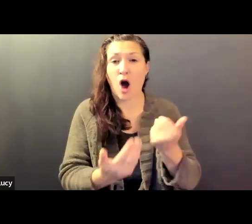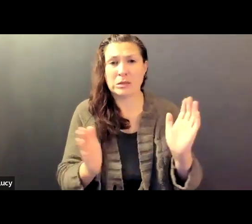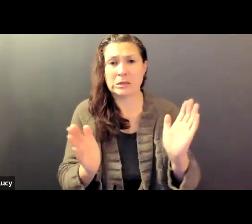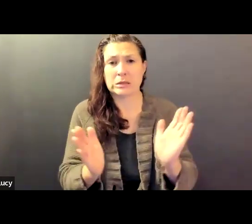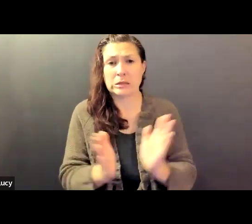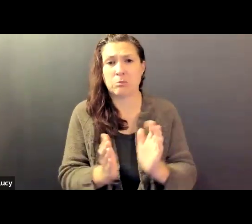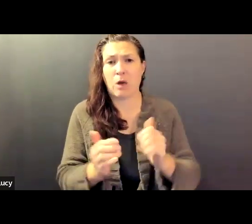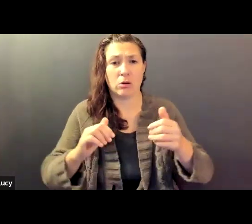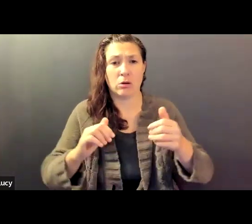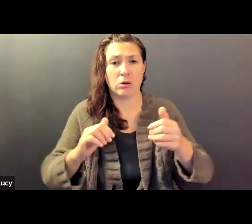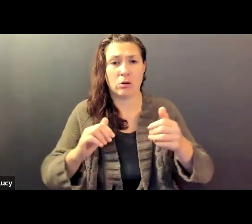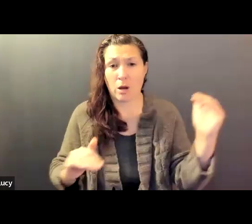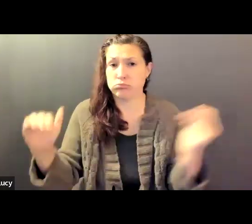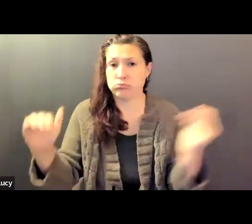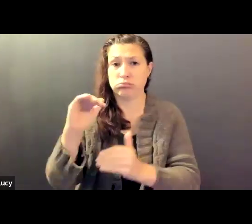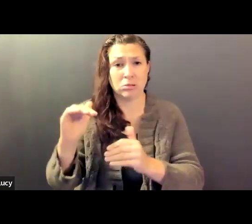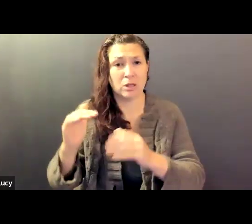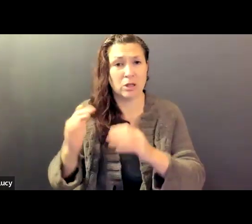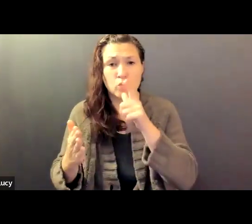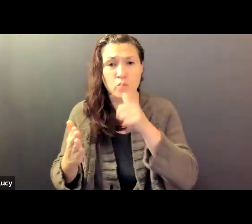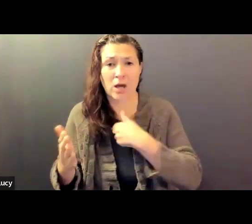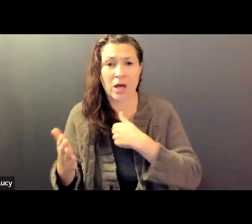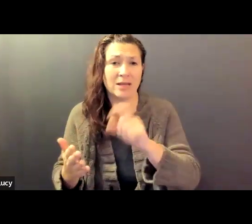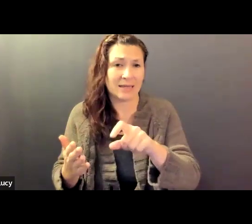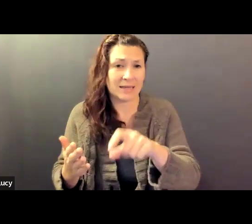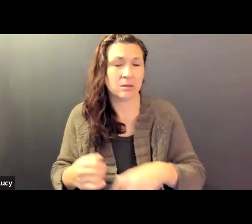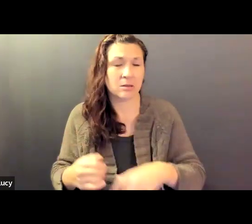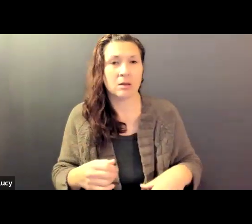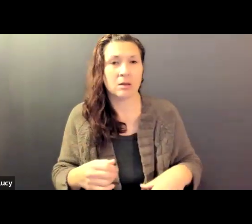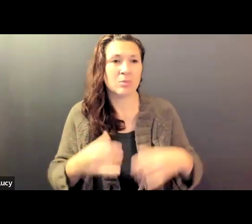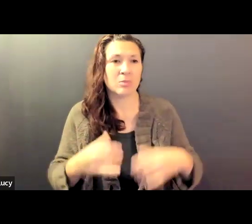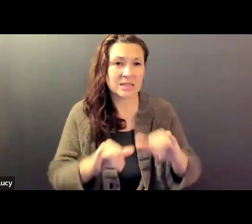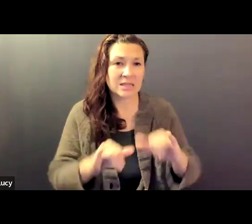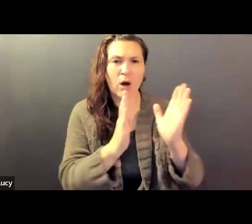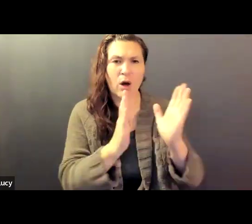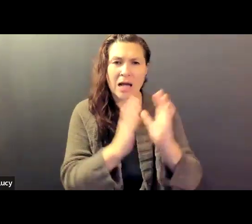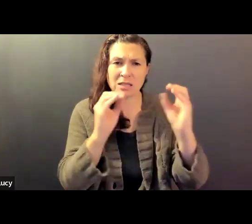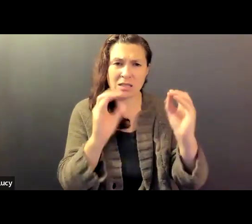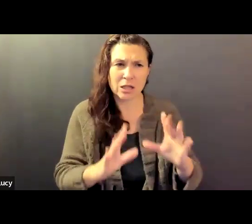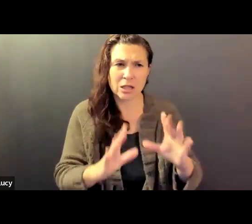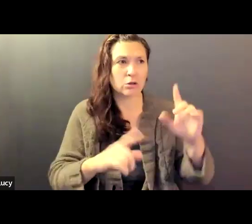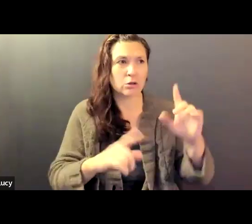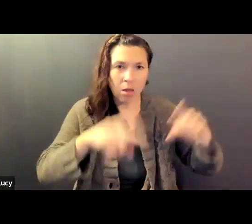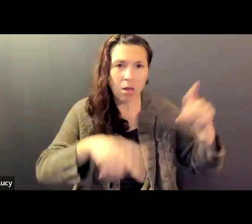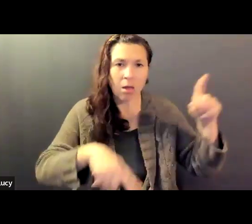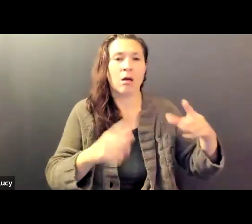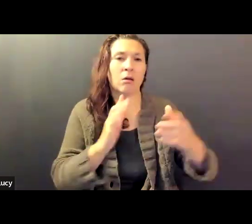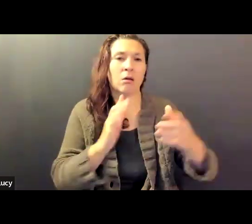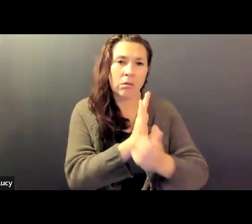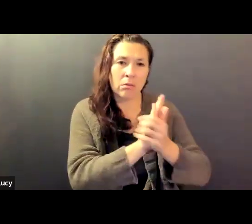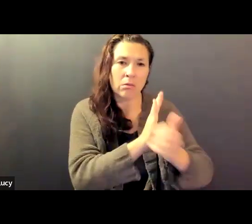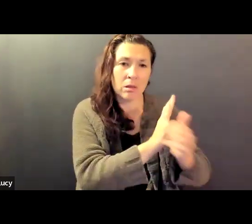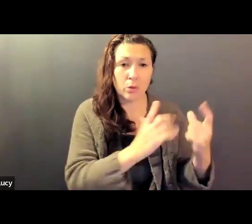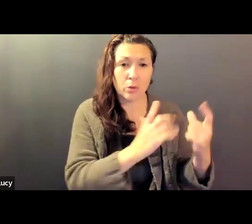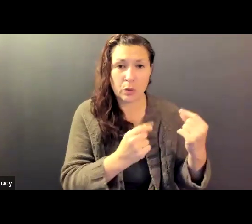are asking teachers to do any number of things, and we are hearing the pushback around what